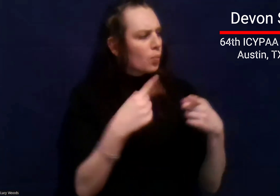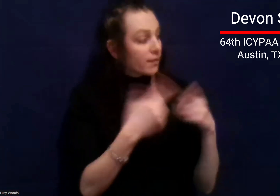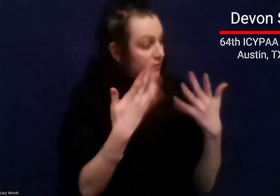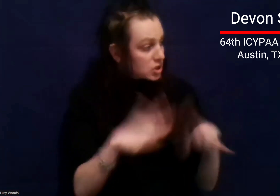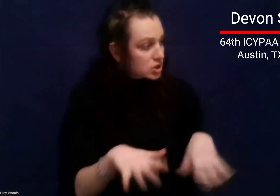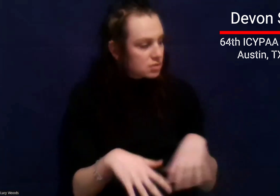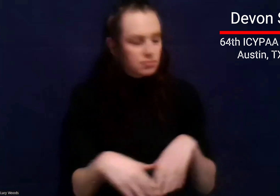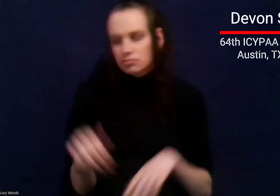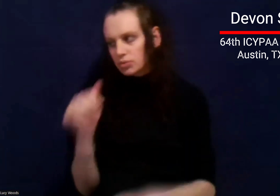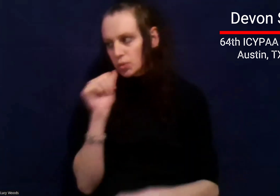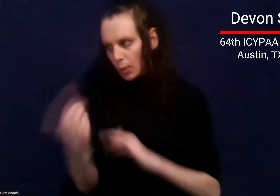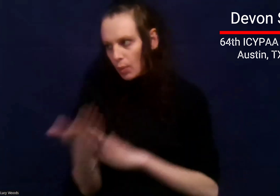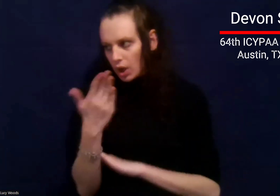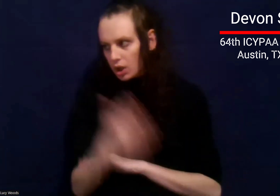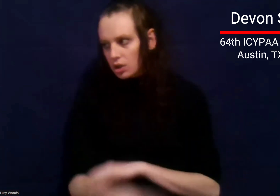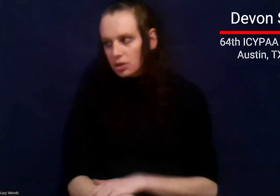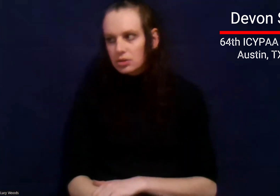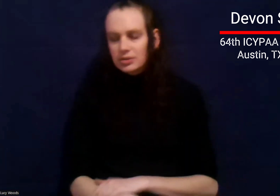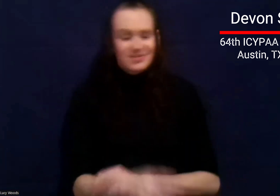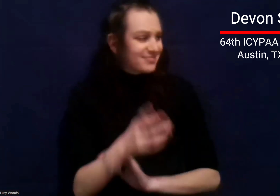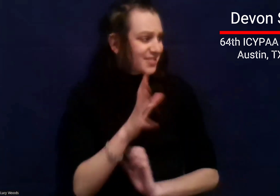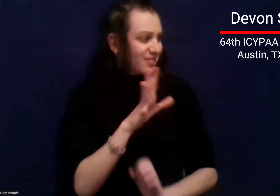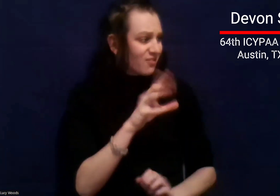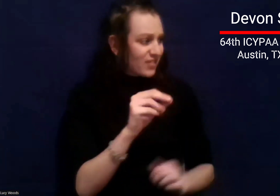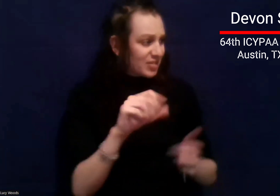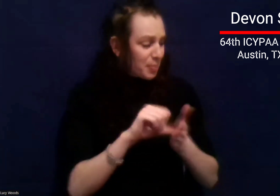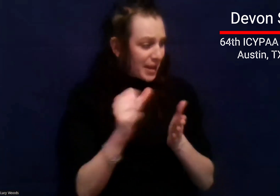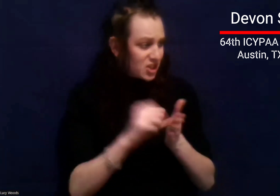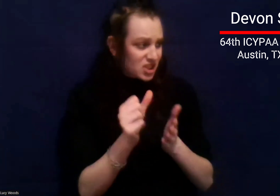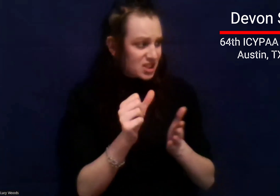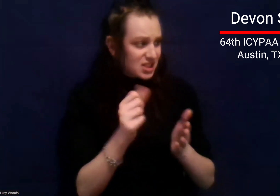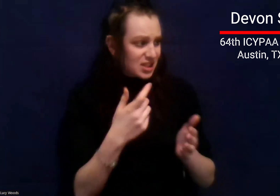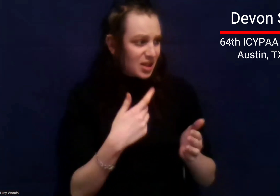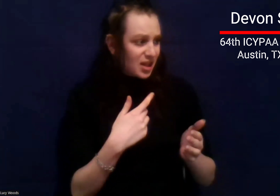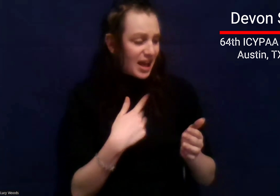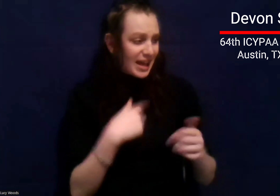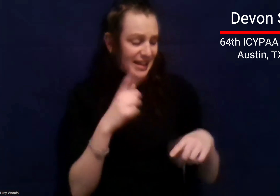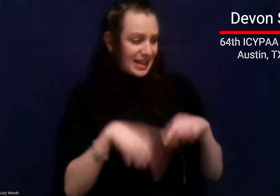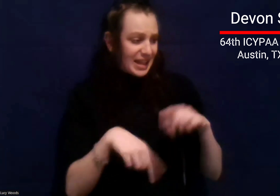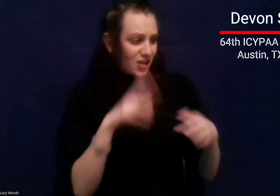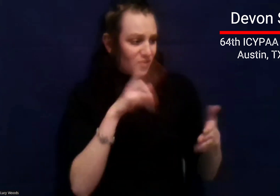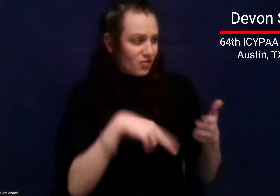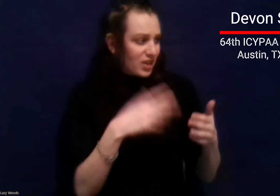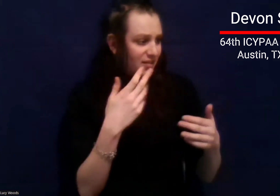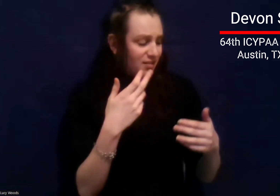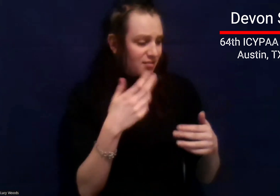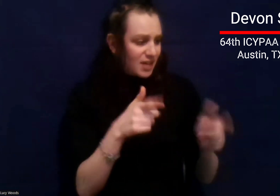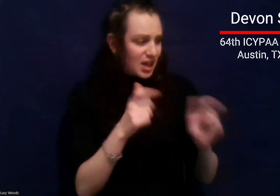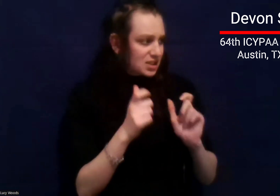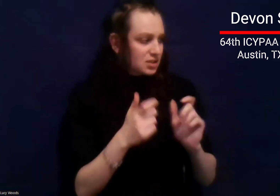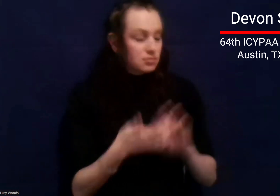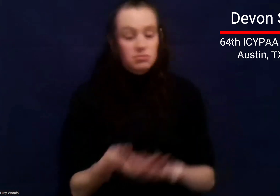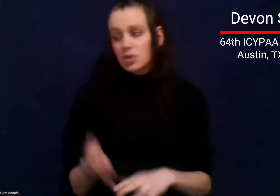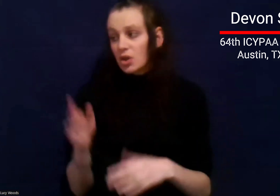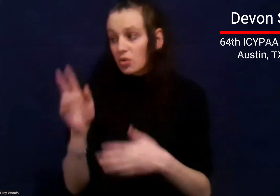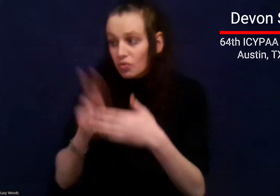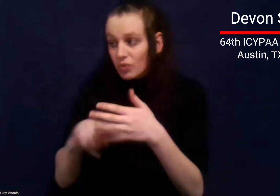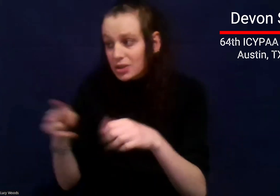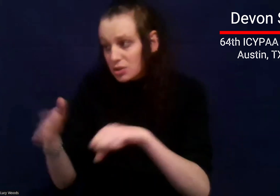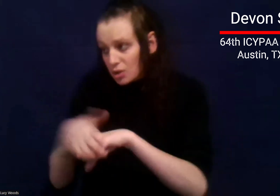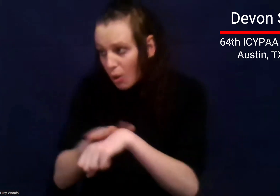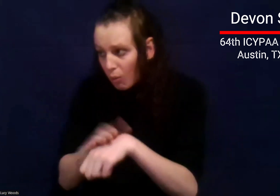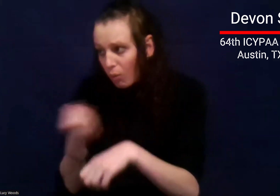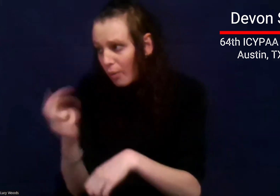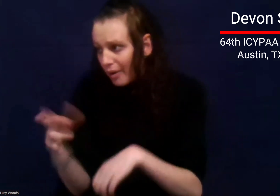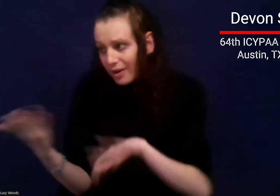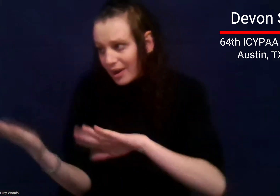like 50 something pages. I'm dyslexic. I can't read that fast. And he went, read it slowly or fucking die. I don't care. And so I